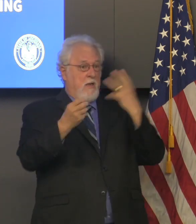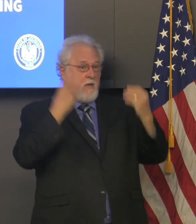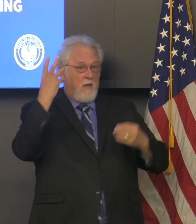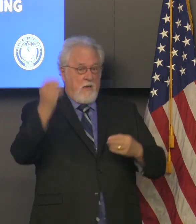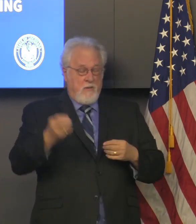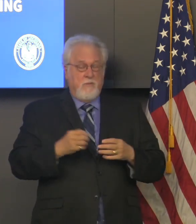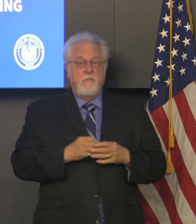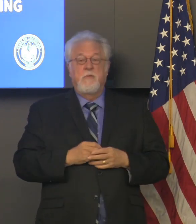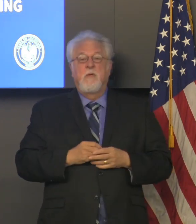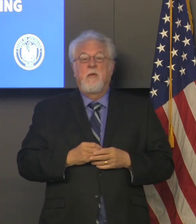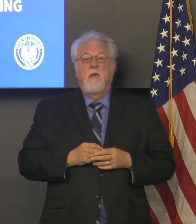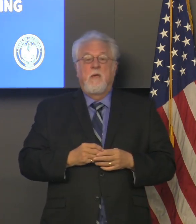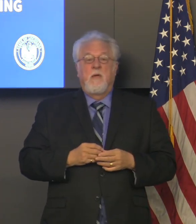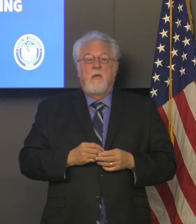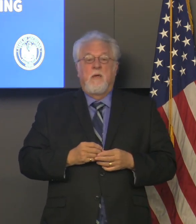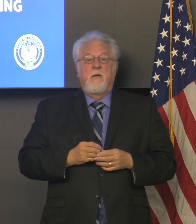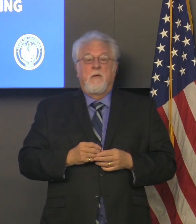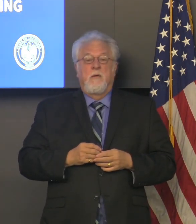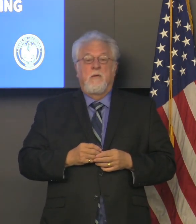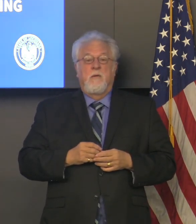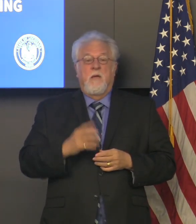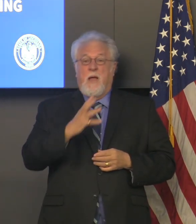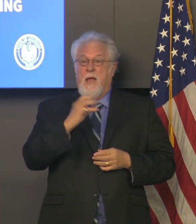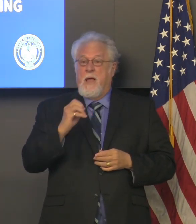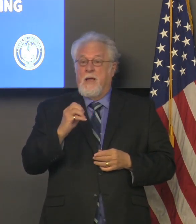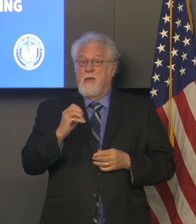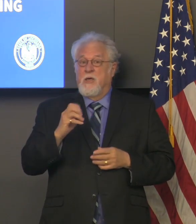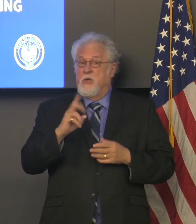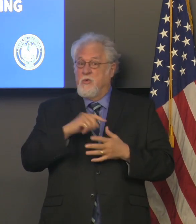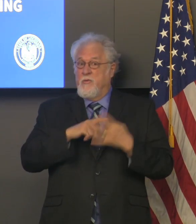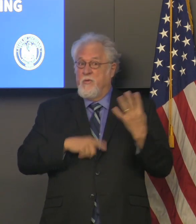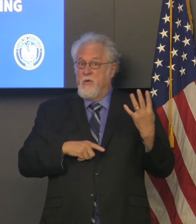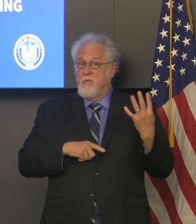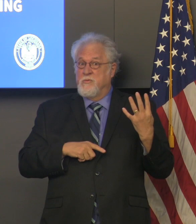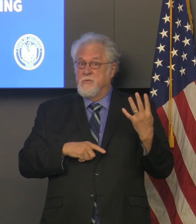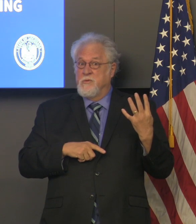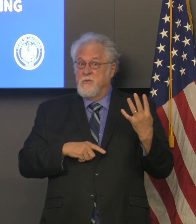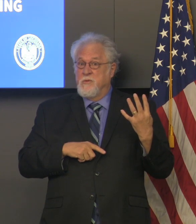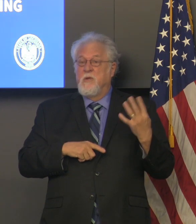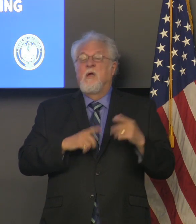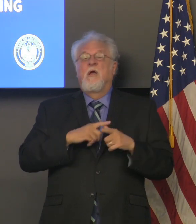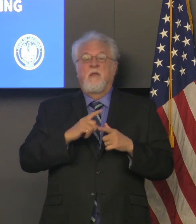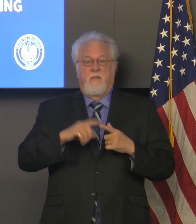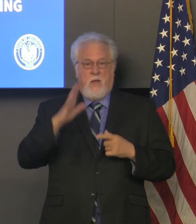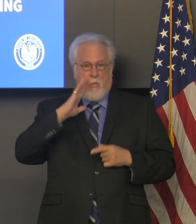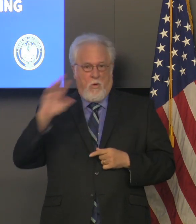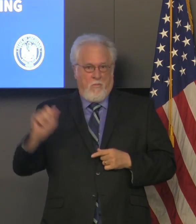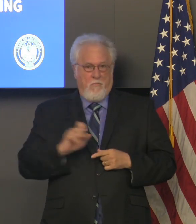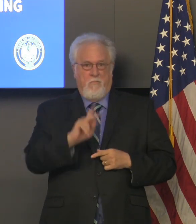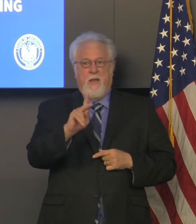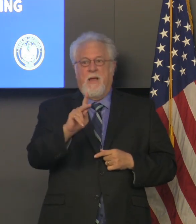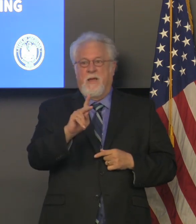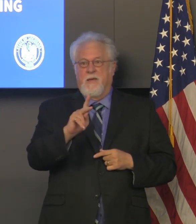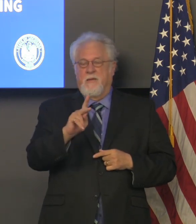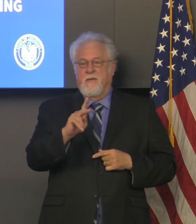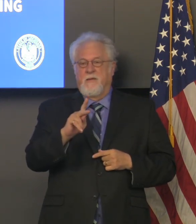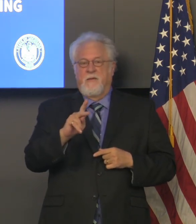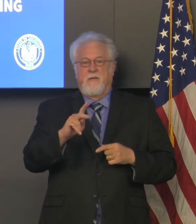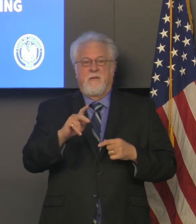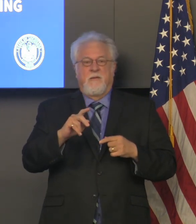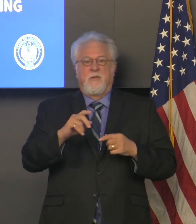in outside of your home. And if we'll all do these things, we'll get back on top of these numbers